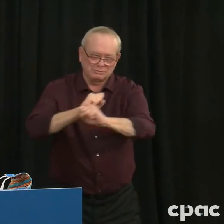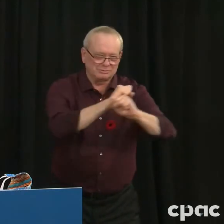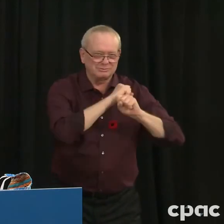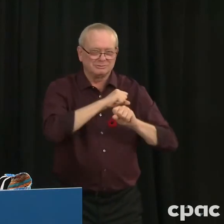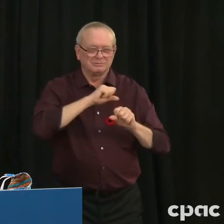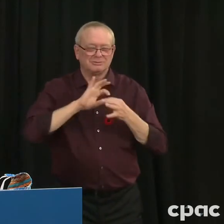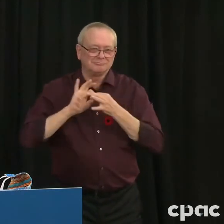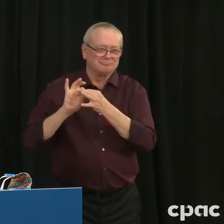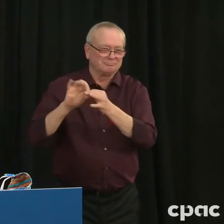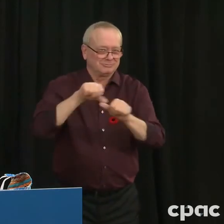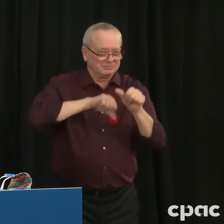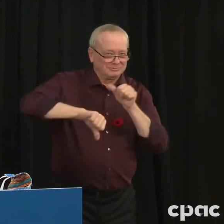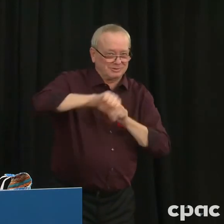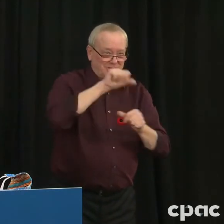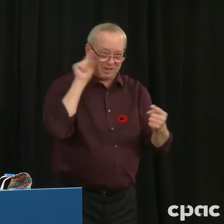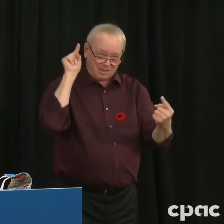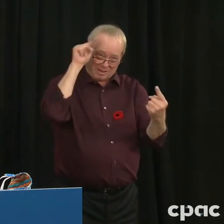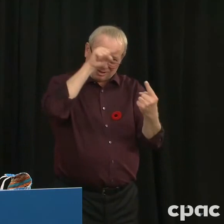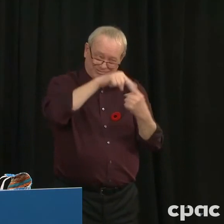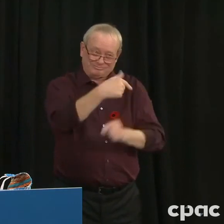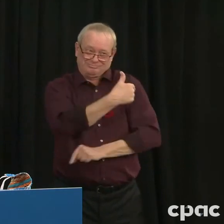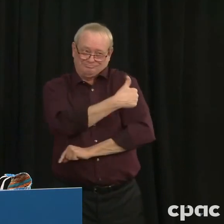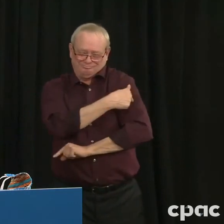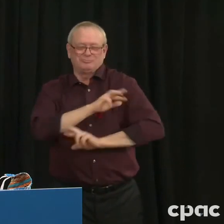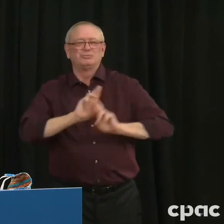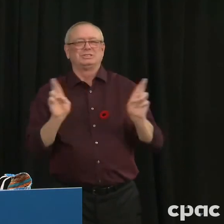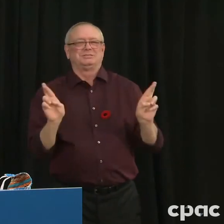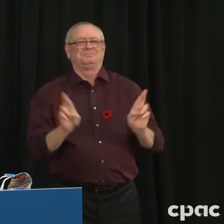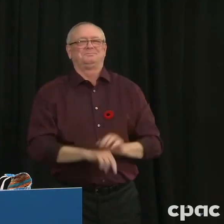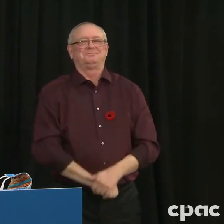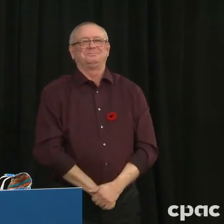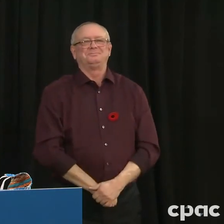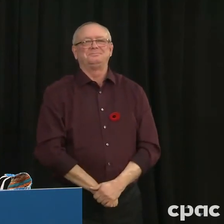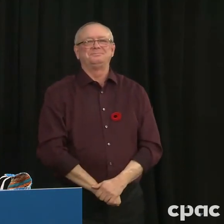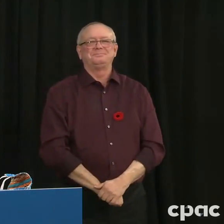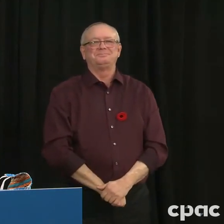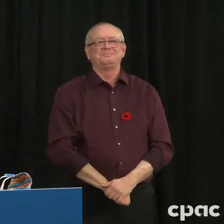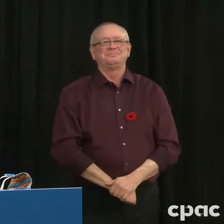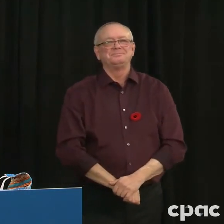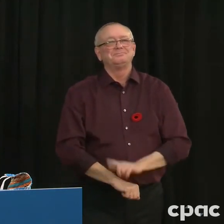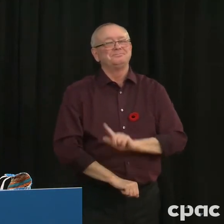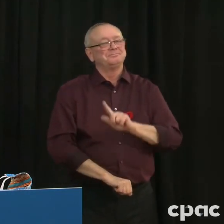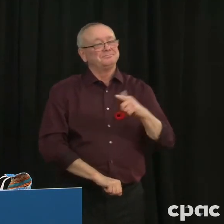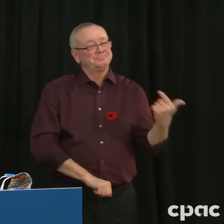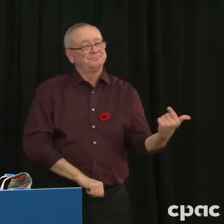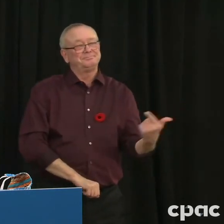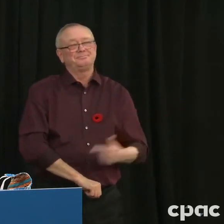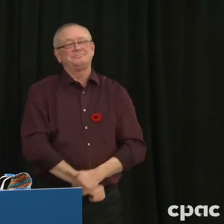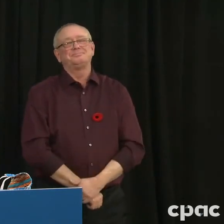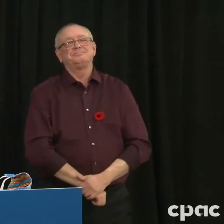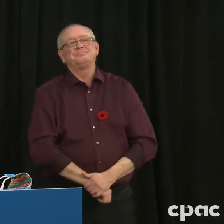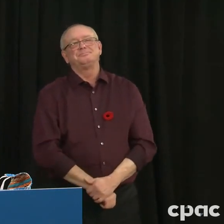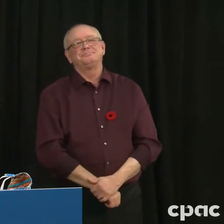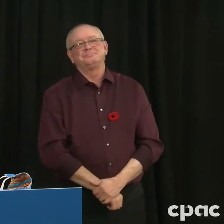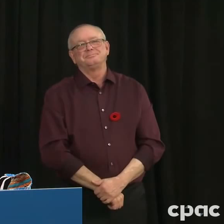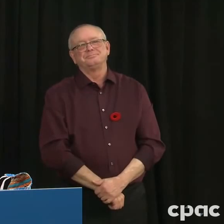hands. Operator, could you put through the next question, please? Tom Ross, 660